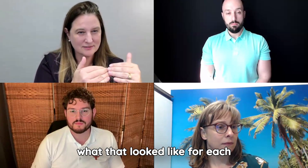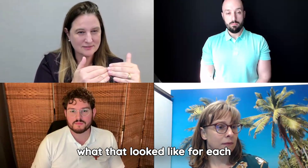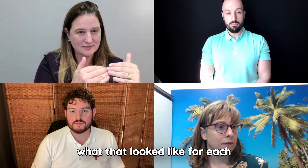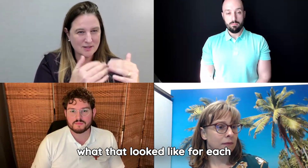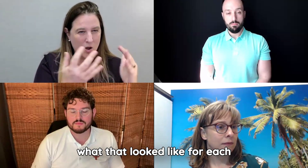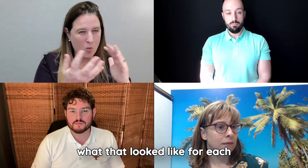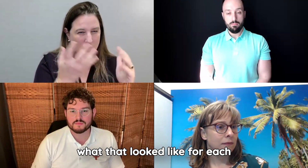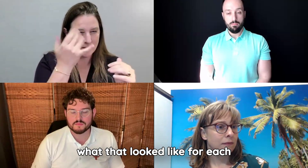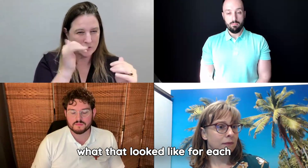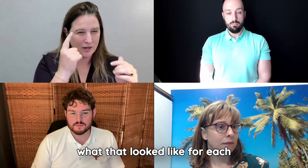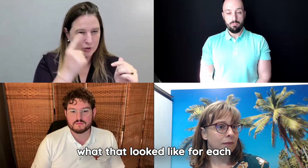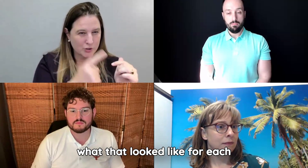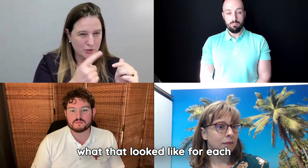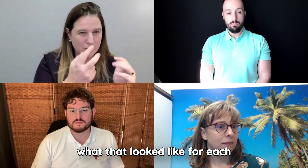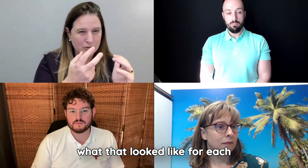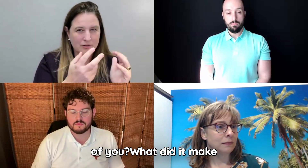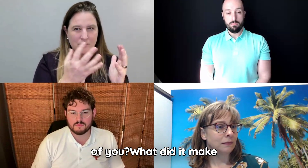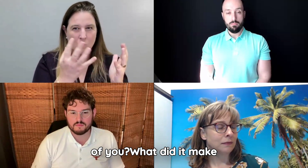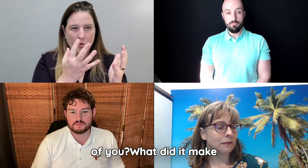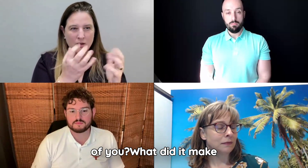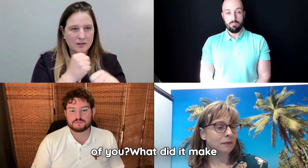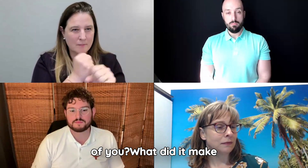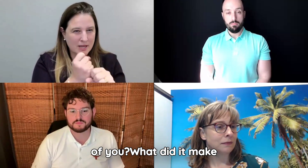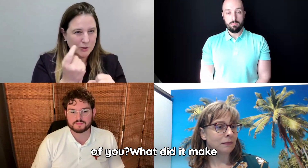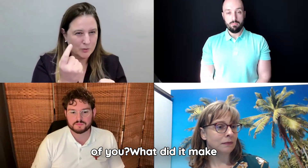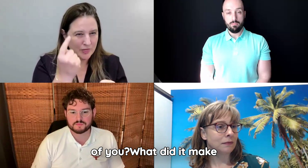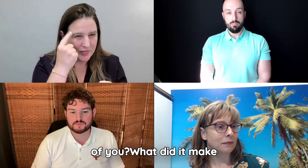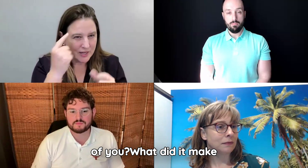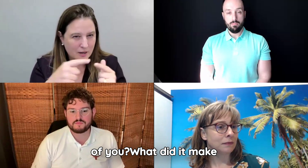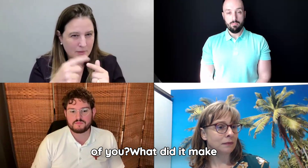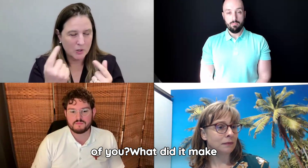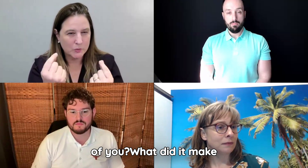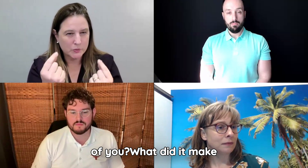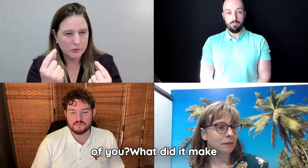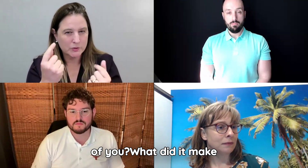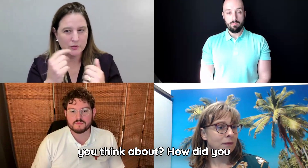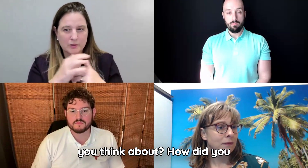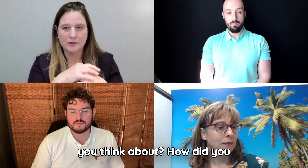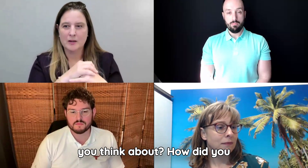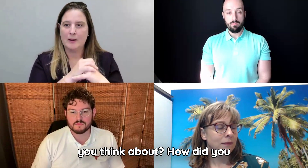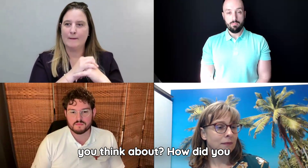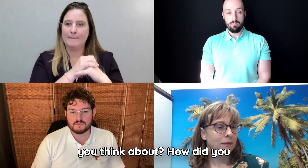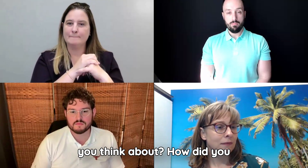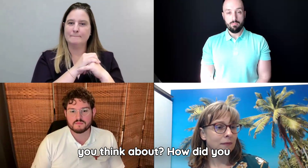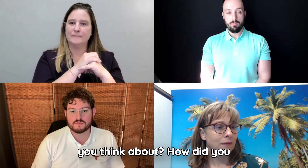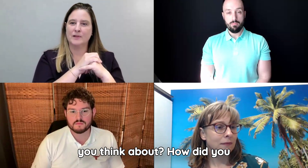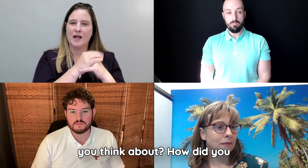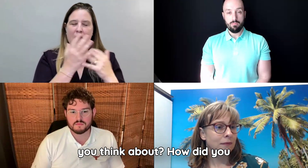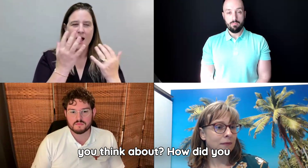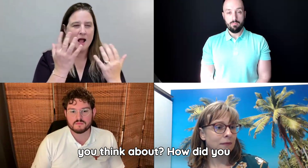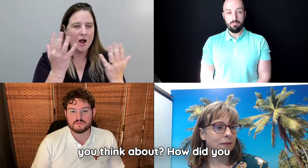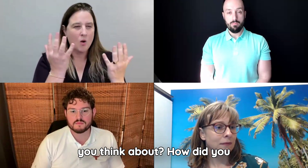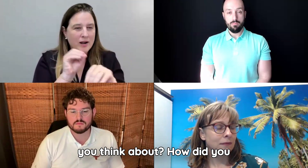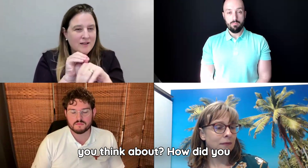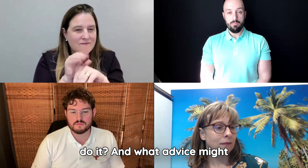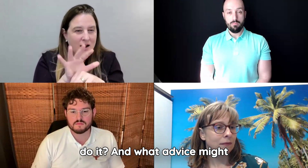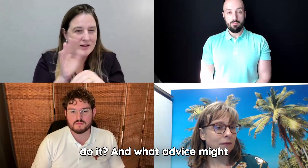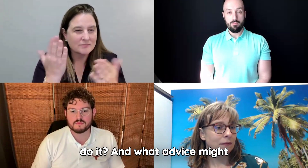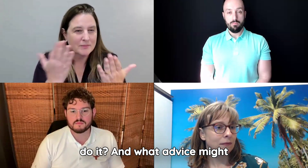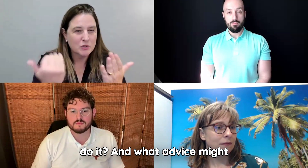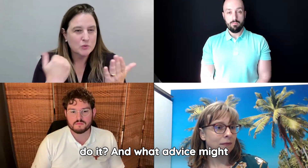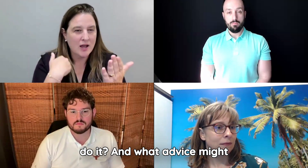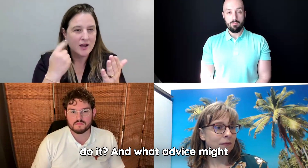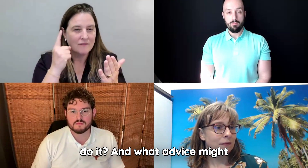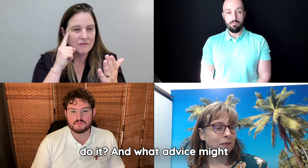review process and what that looked like for each of you. What did it make you think about? How did you do